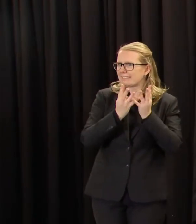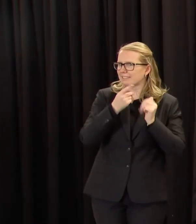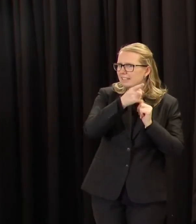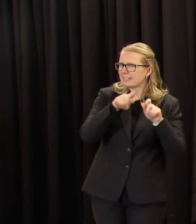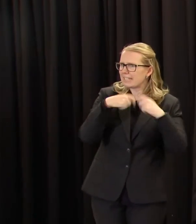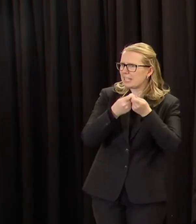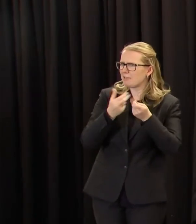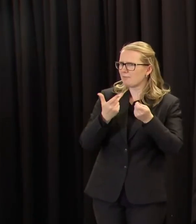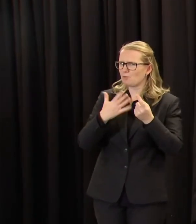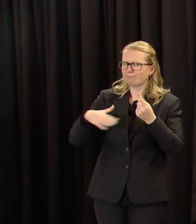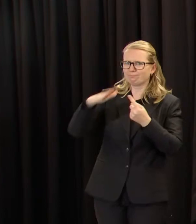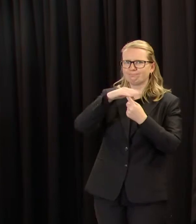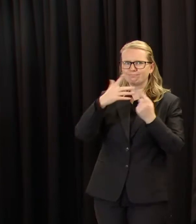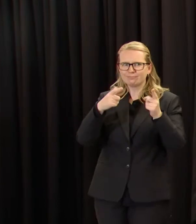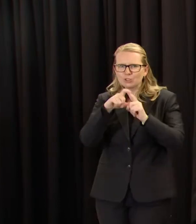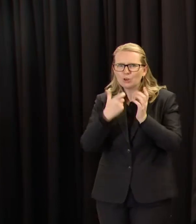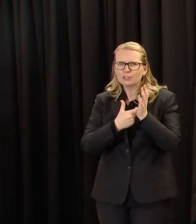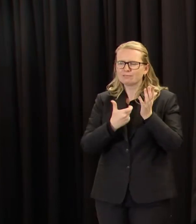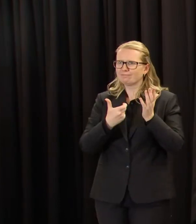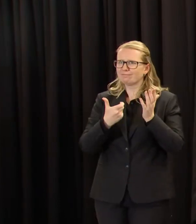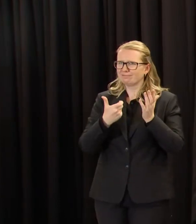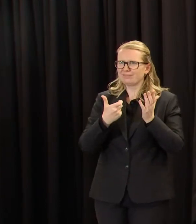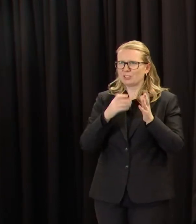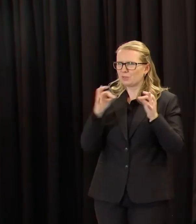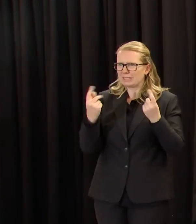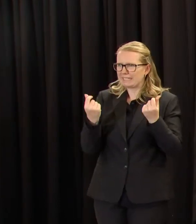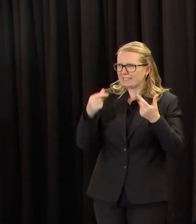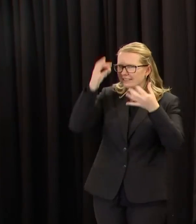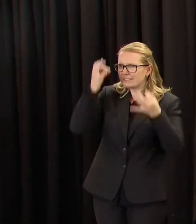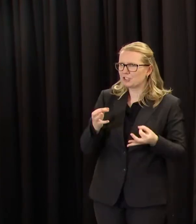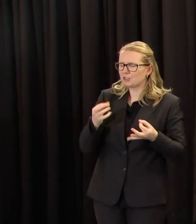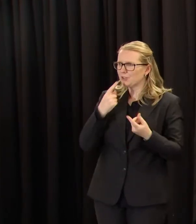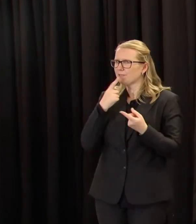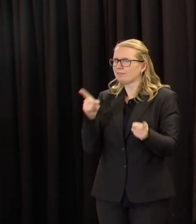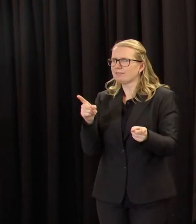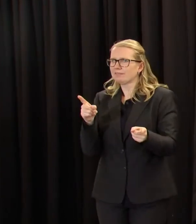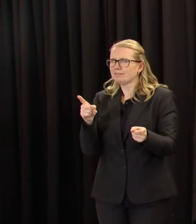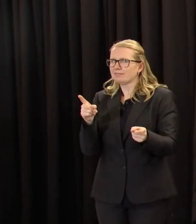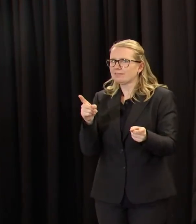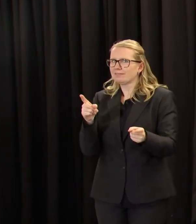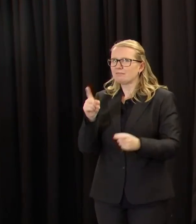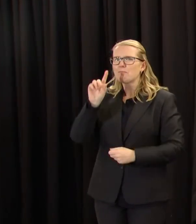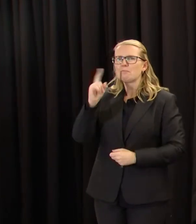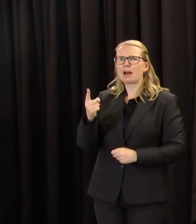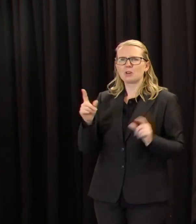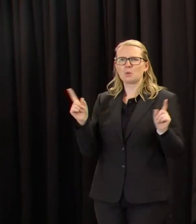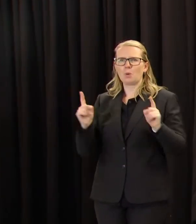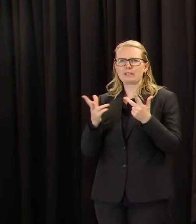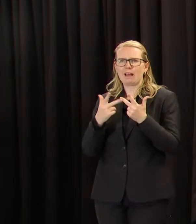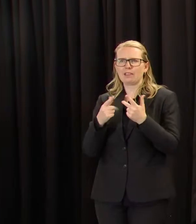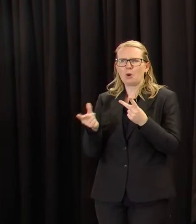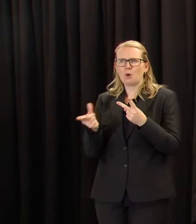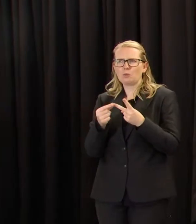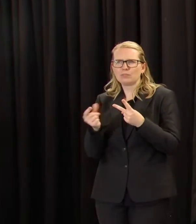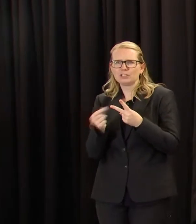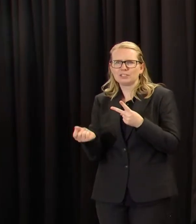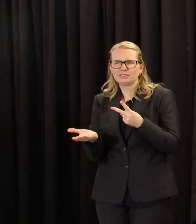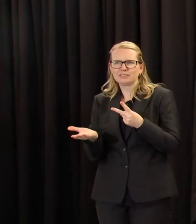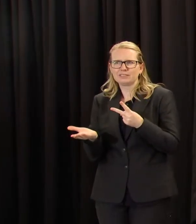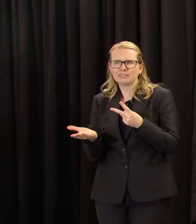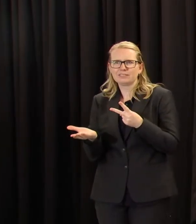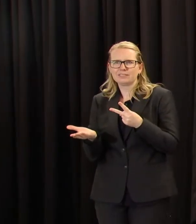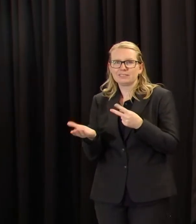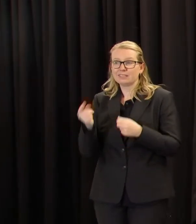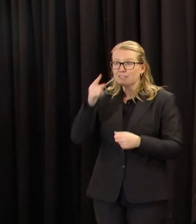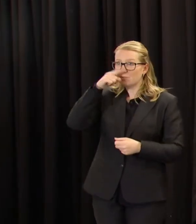make some of the decisions that he's had to make, but what's the alternative? And this is the thing I keep, as respectfully as I can, people can